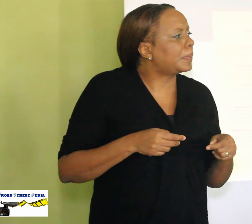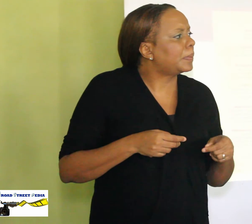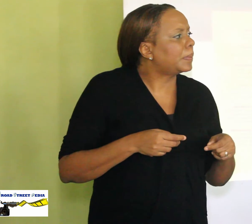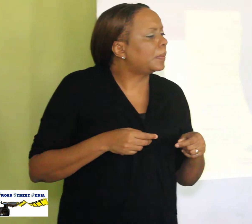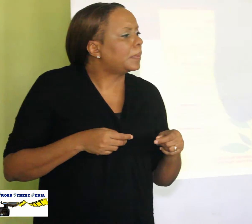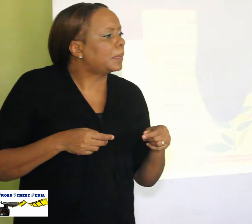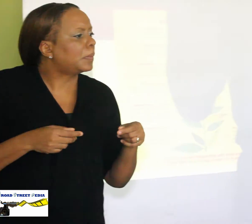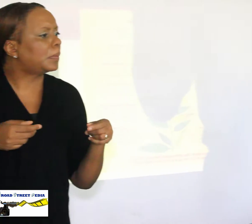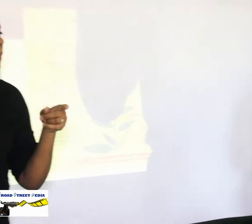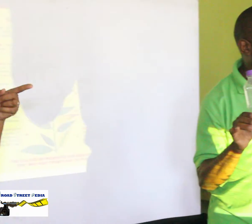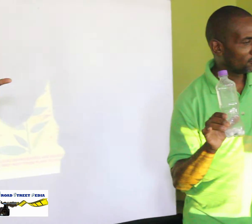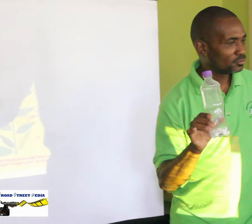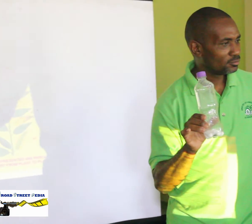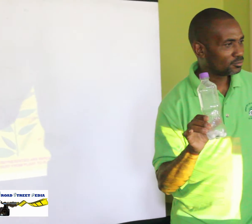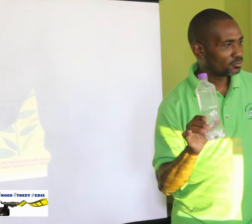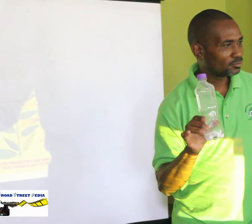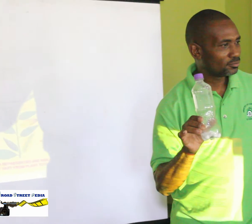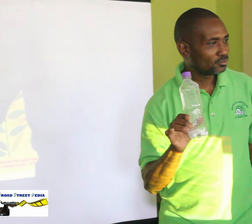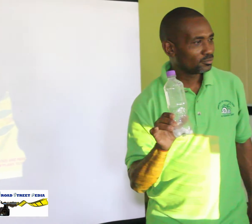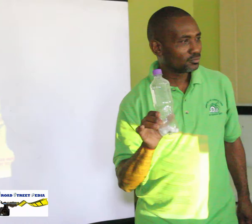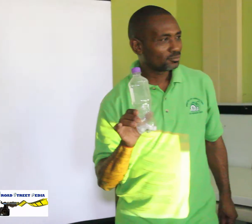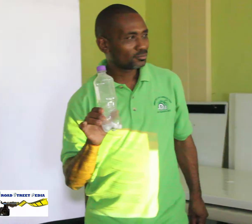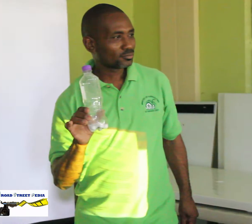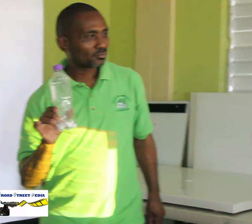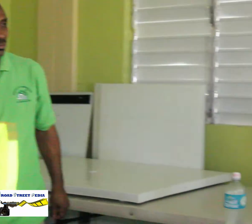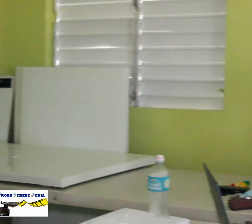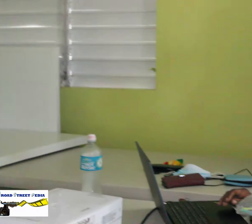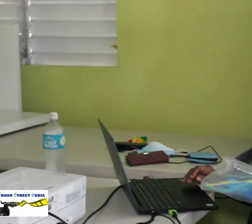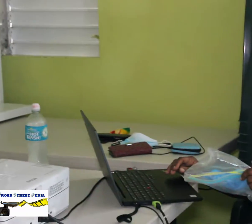you can finish? No, that is a soluble,